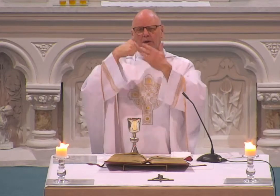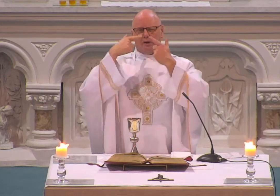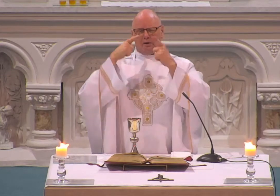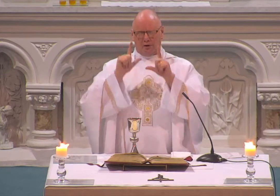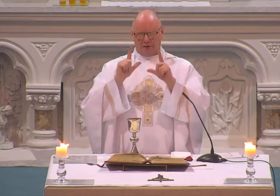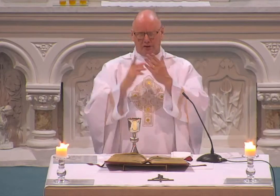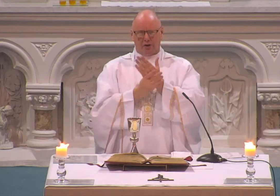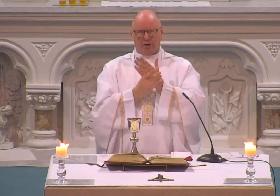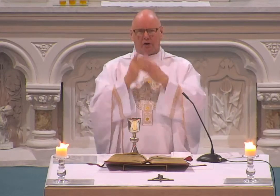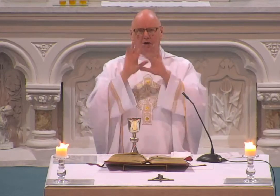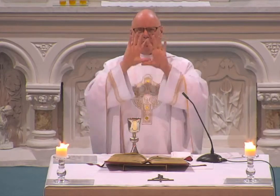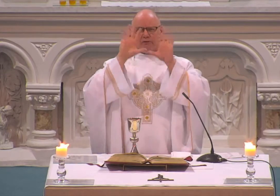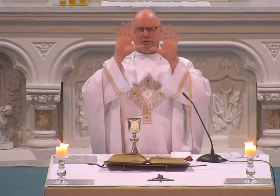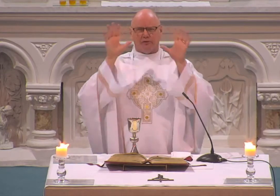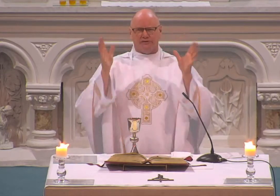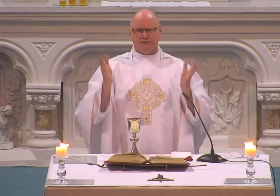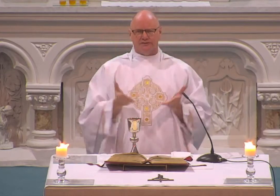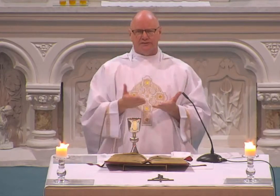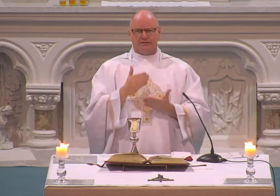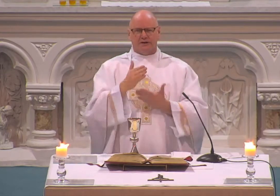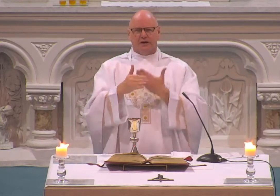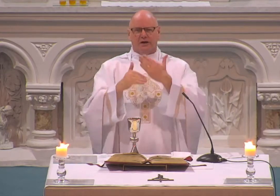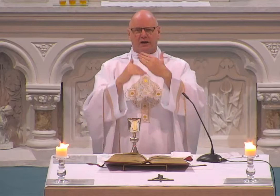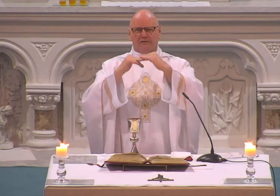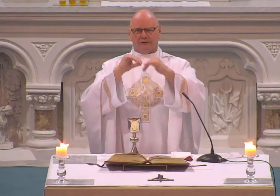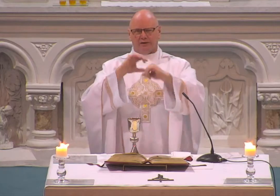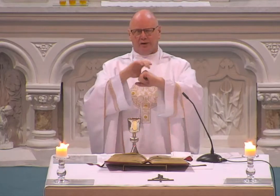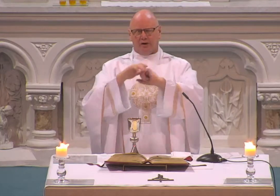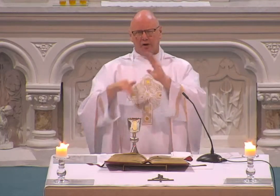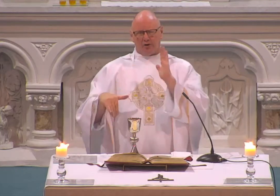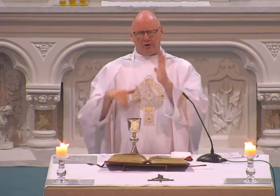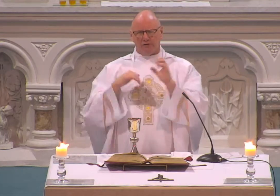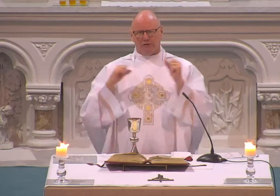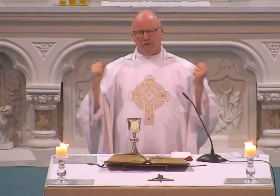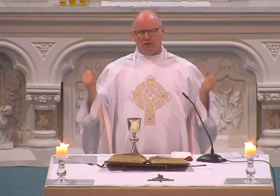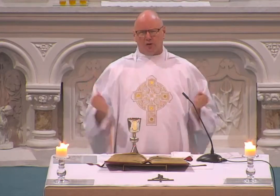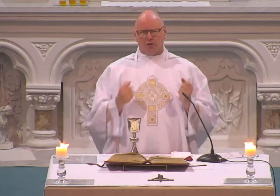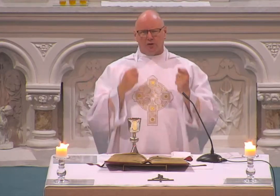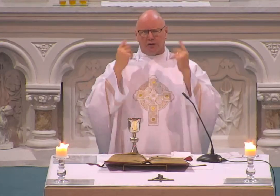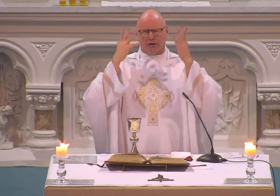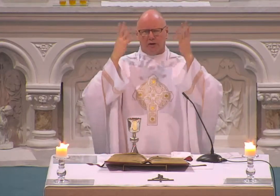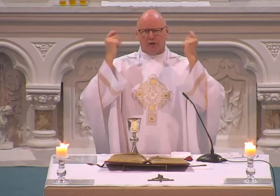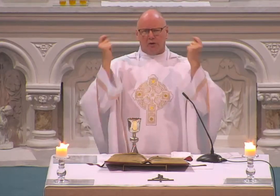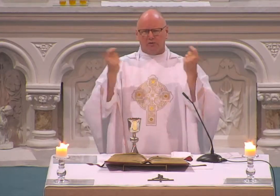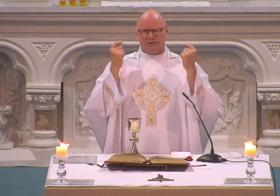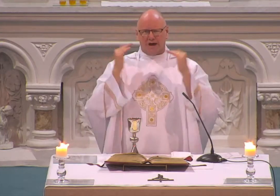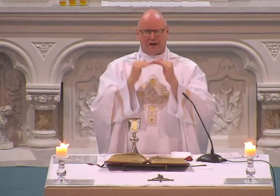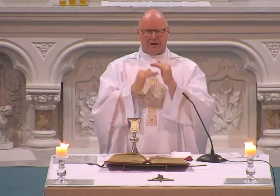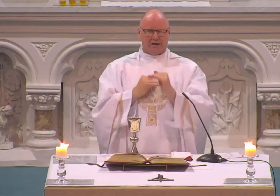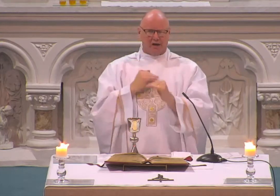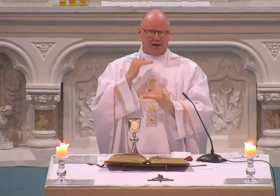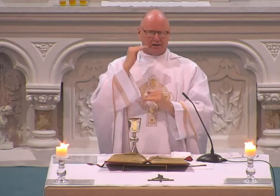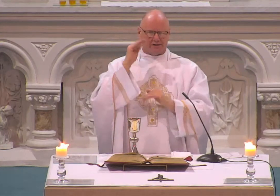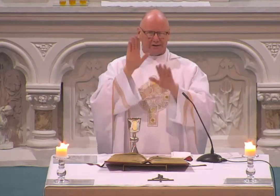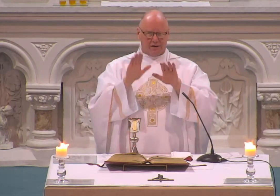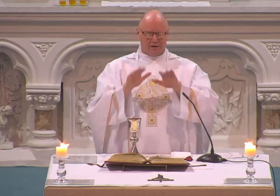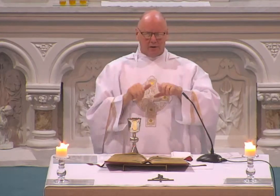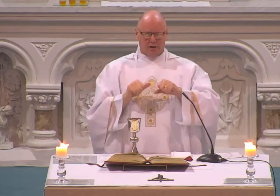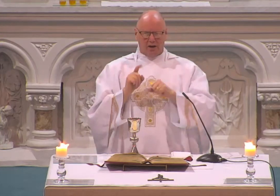Lord, God of hosts, heaven and earth are full of your glory. Hosanna in the highest. Blessed